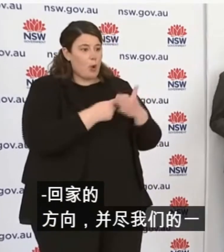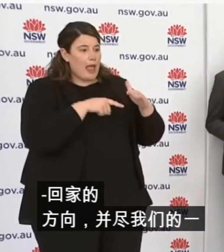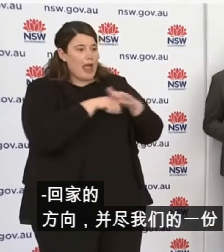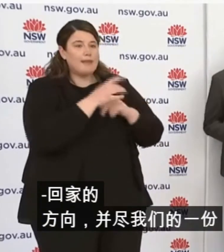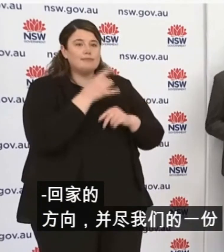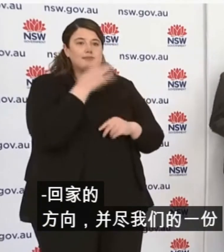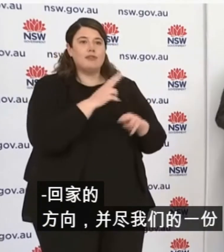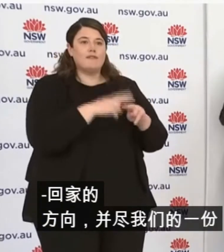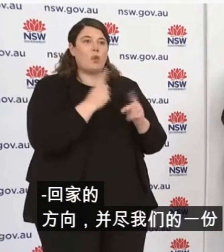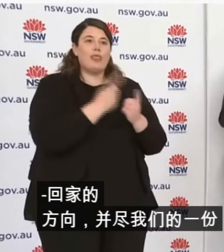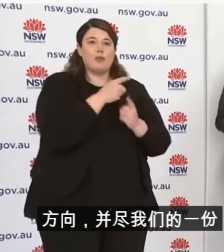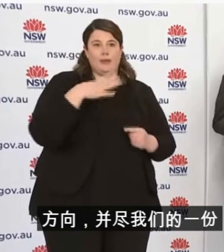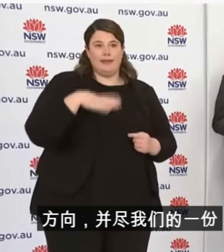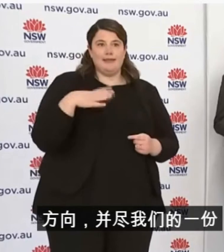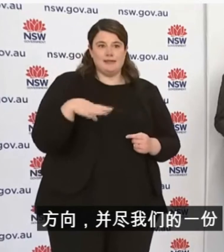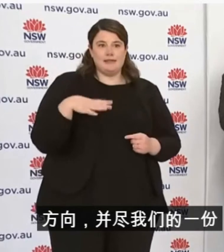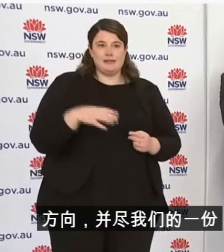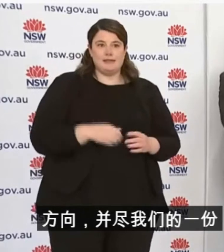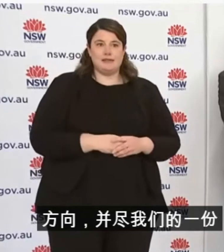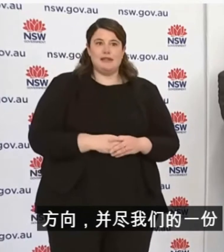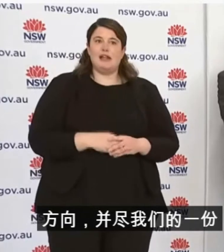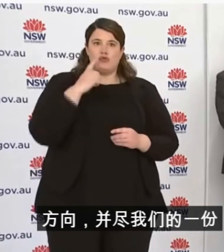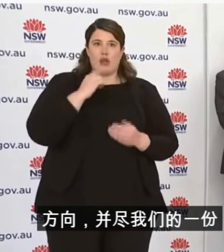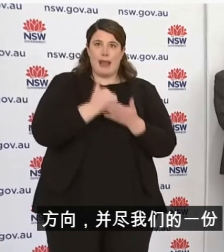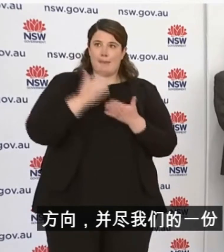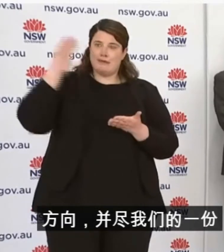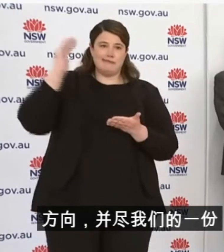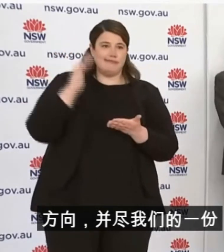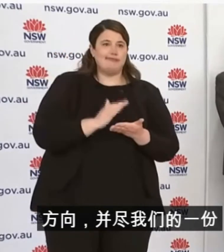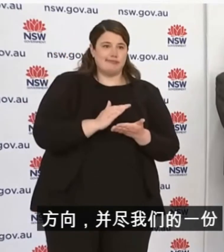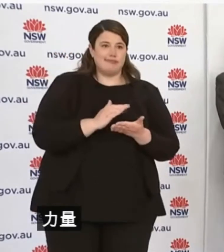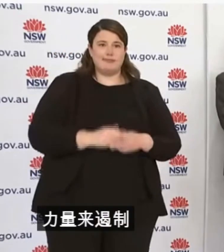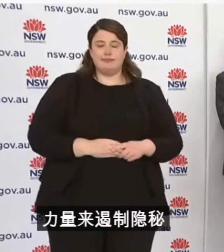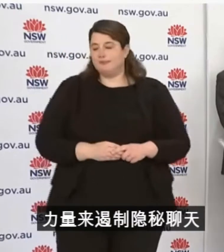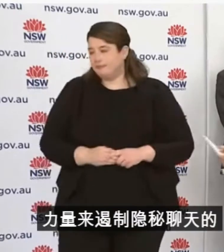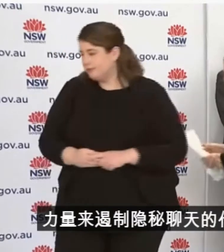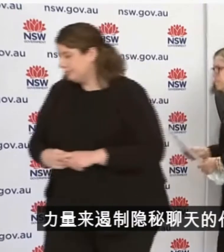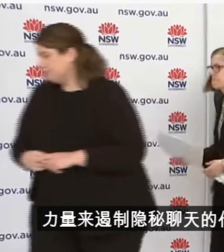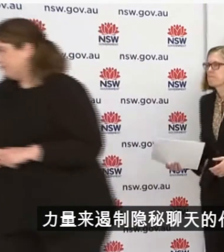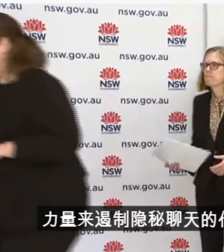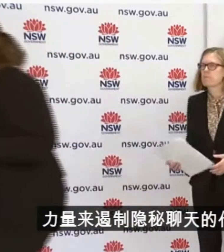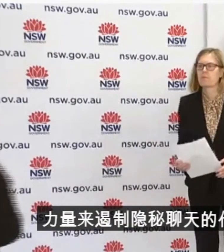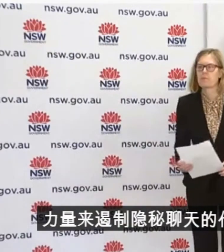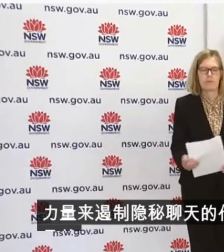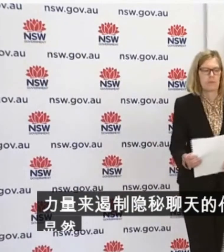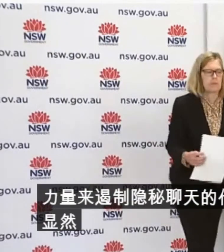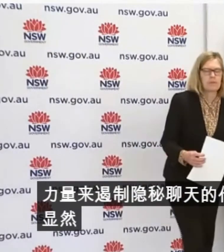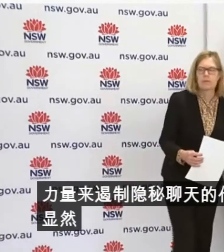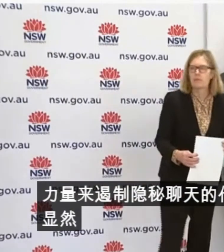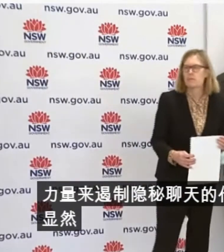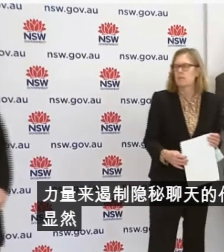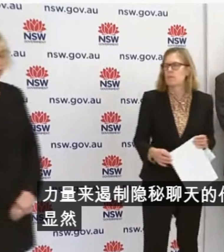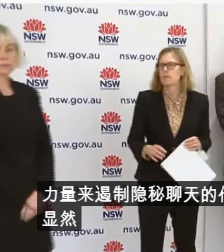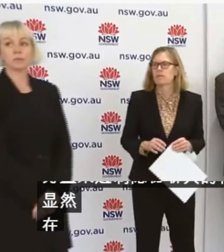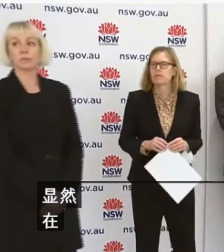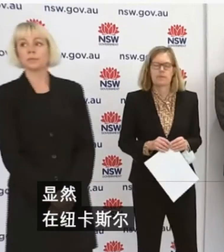and do our part in curbing the spread of COVID. Dr. Chan, sorry, just on the beach gathering. Obviously, it's not